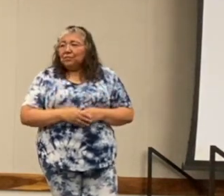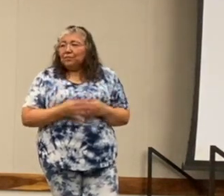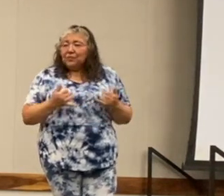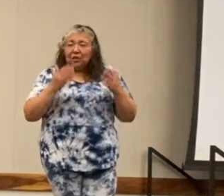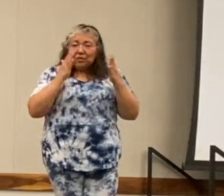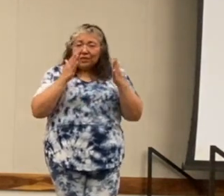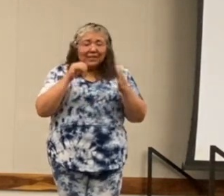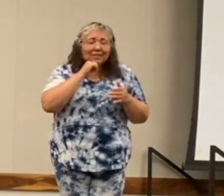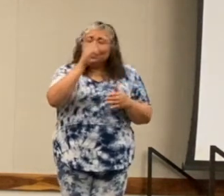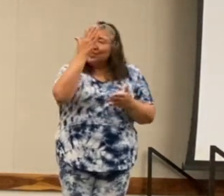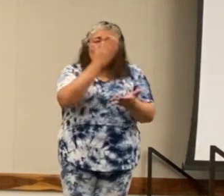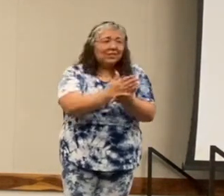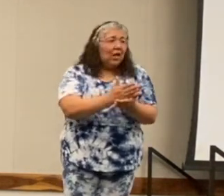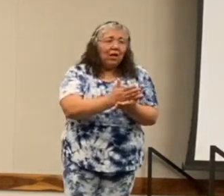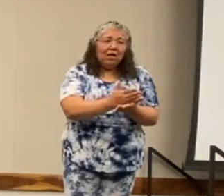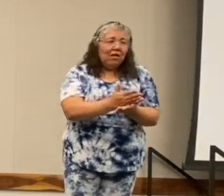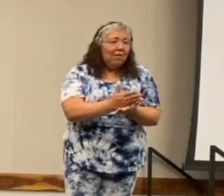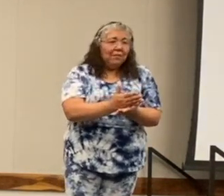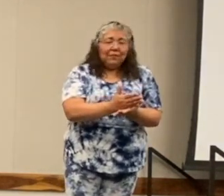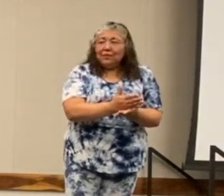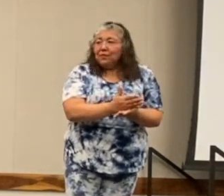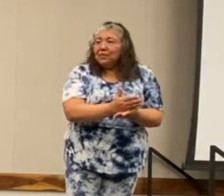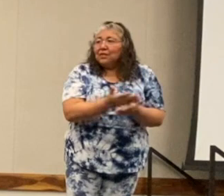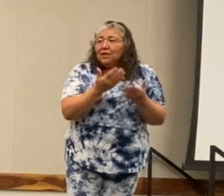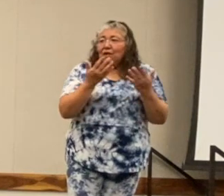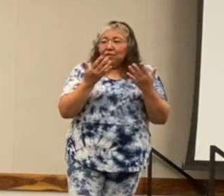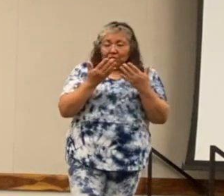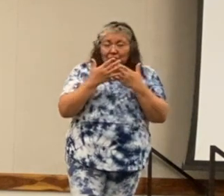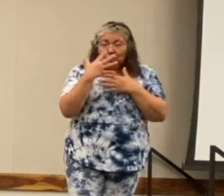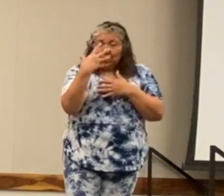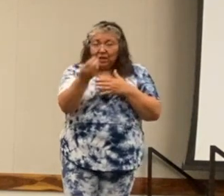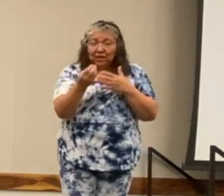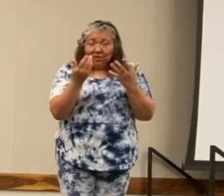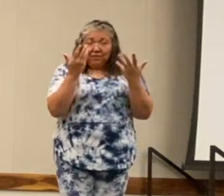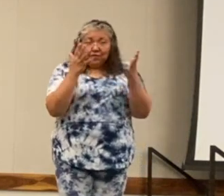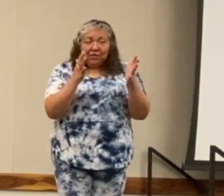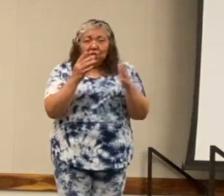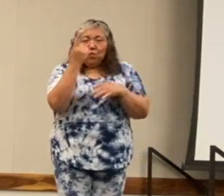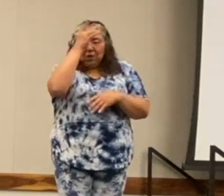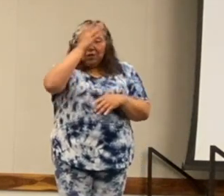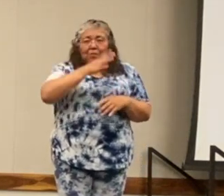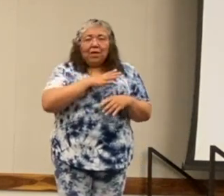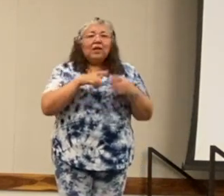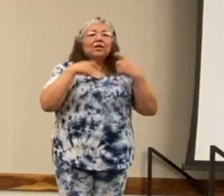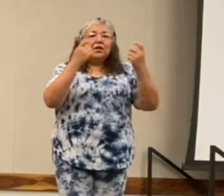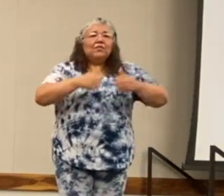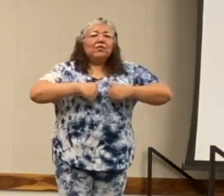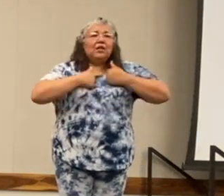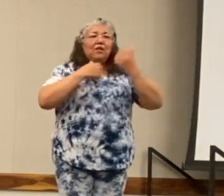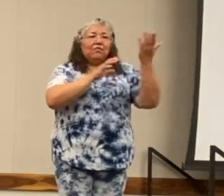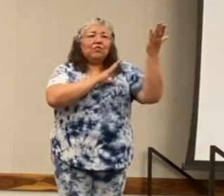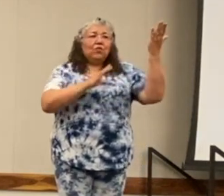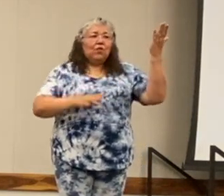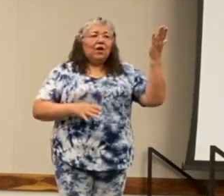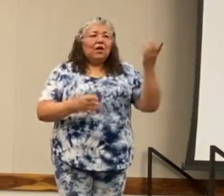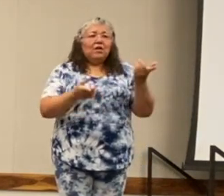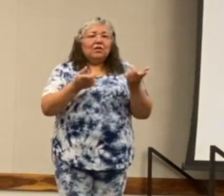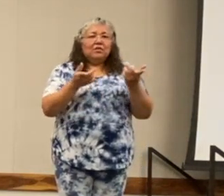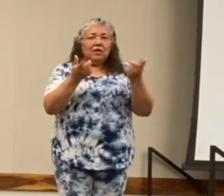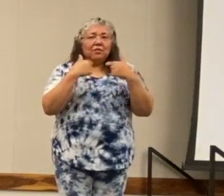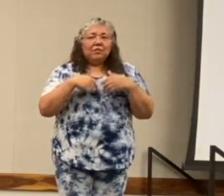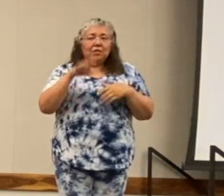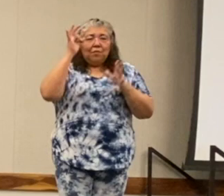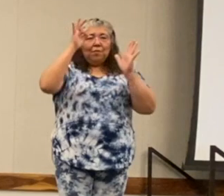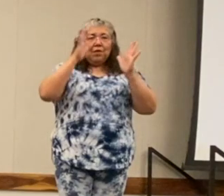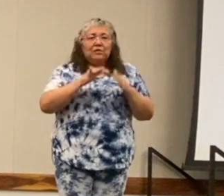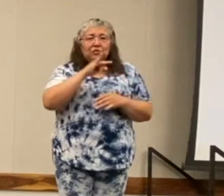it doesn't stop after that. So after we left, one of the men who gave their life to Christ comes up to Pastor